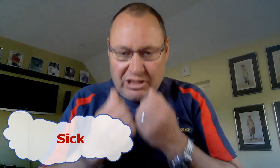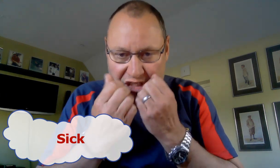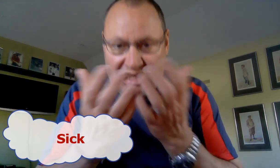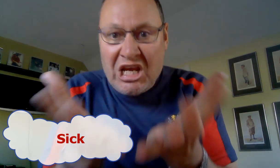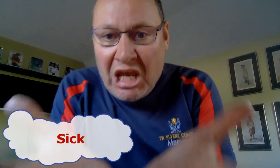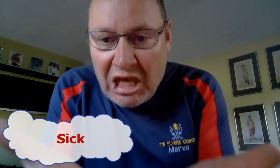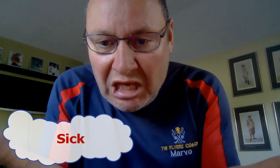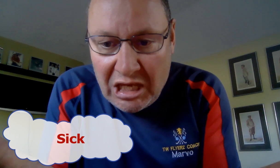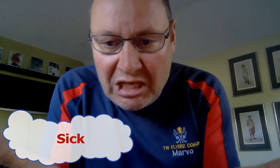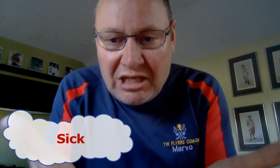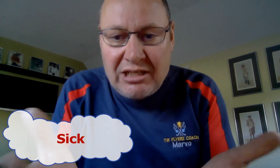Sick.